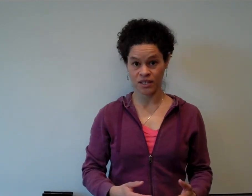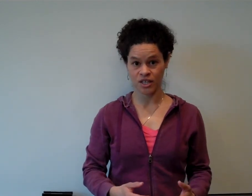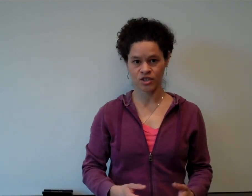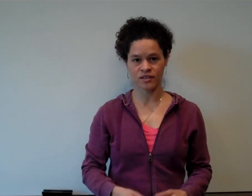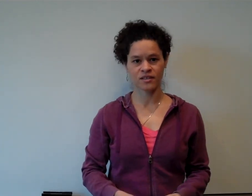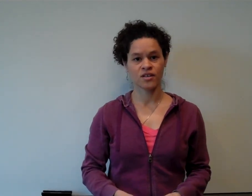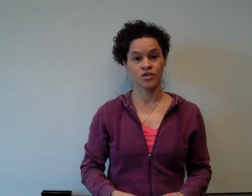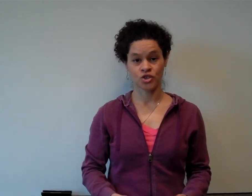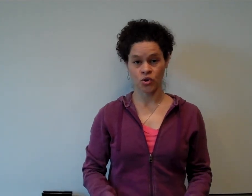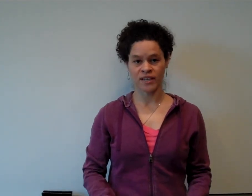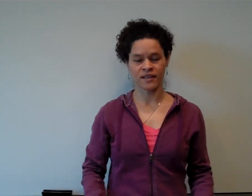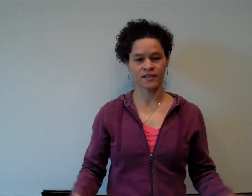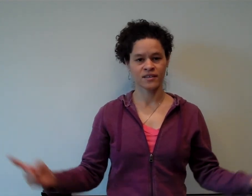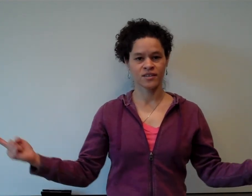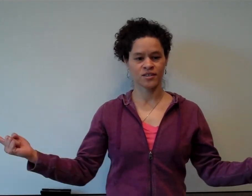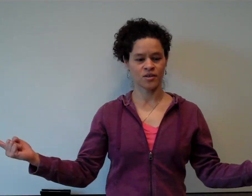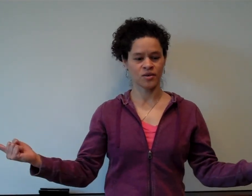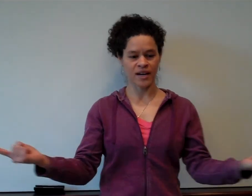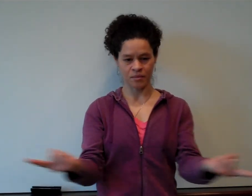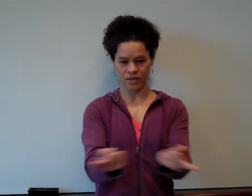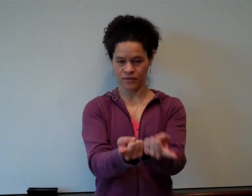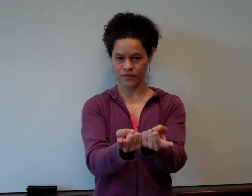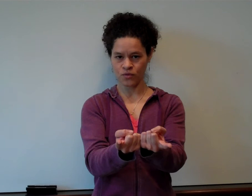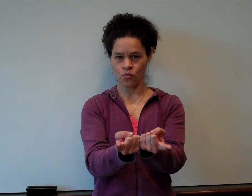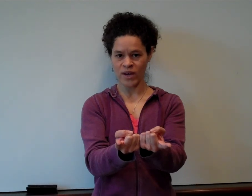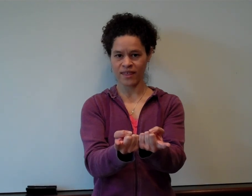association, joining. So ablative with.